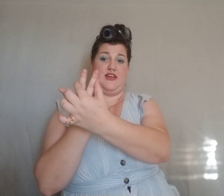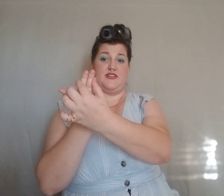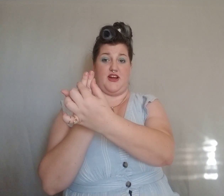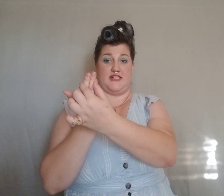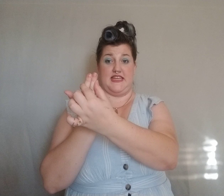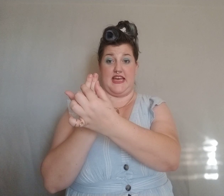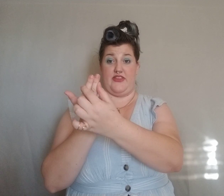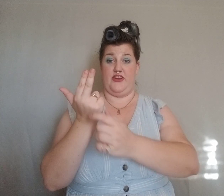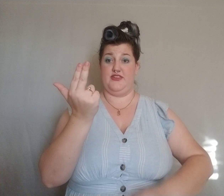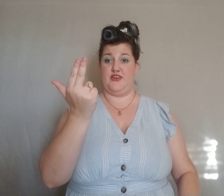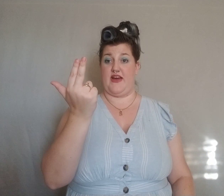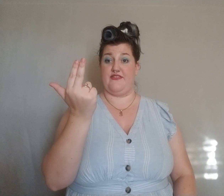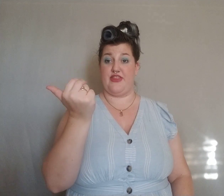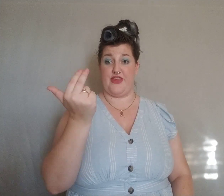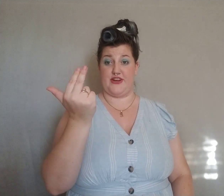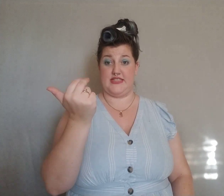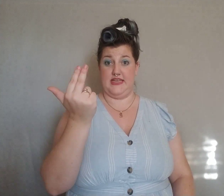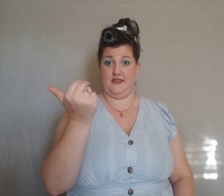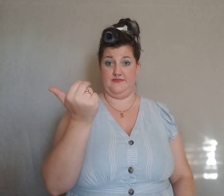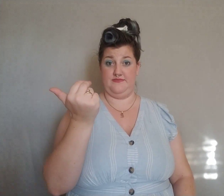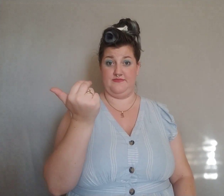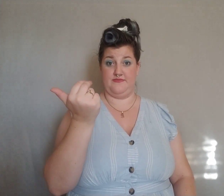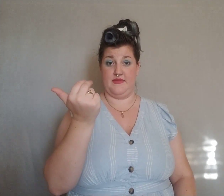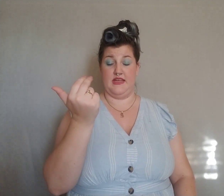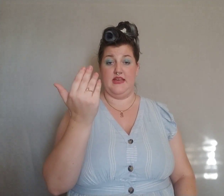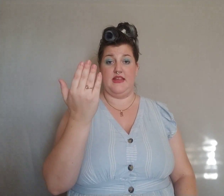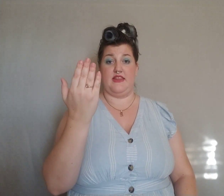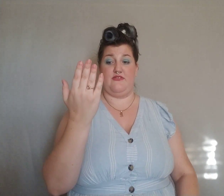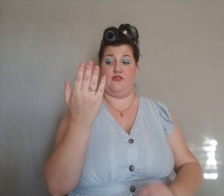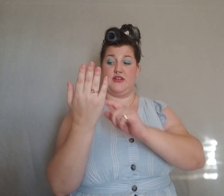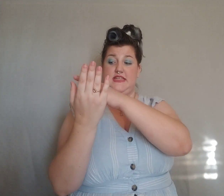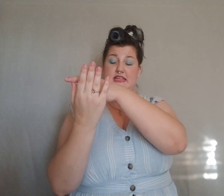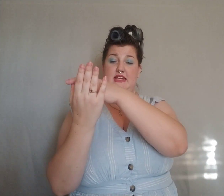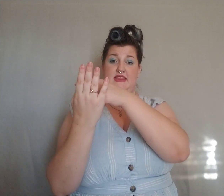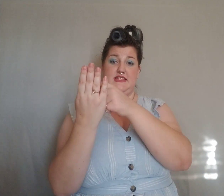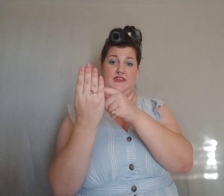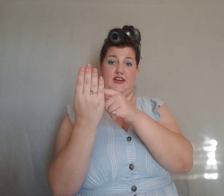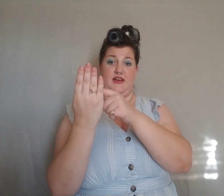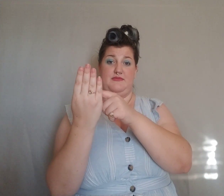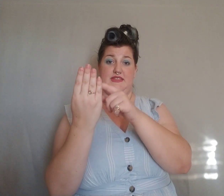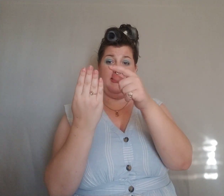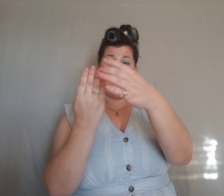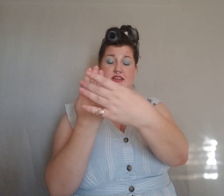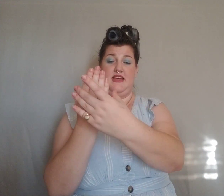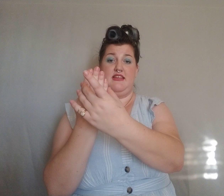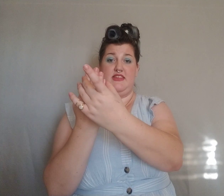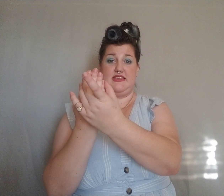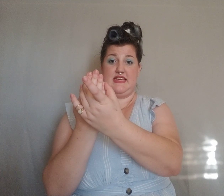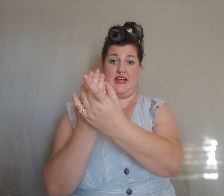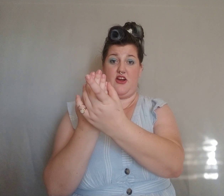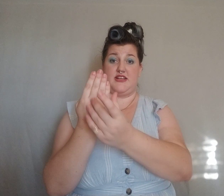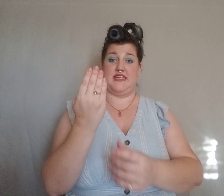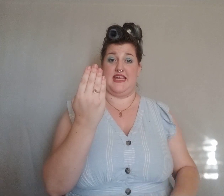are together, so you have 13. Then 14, this finger comes in. These again are